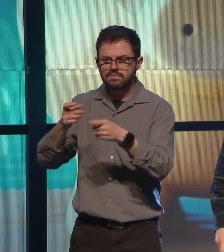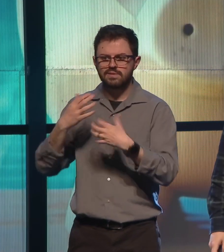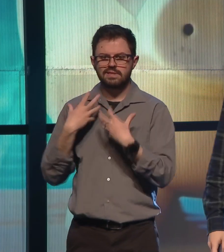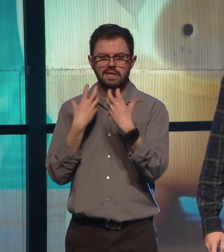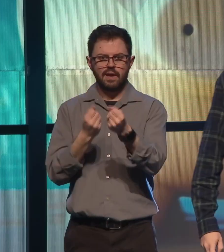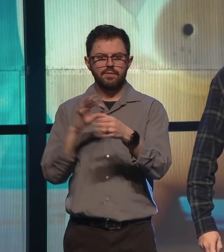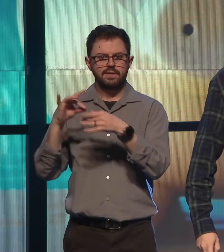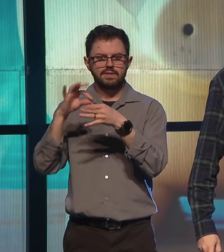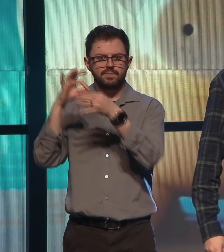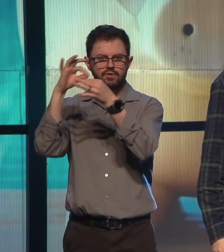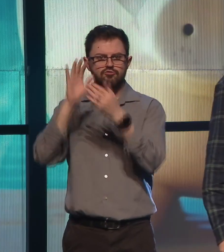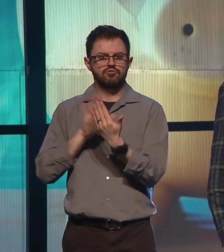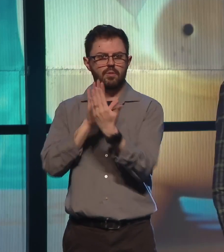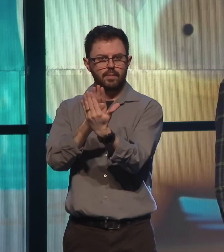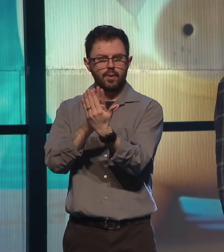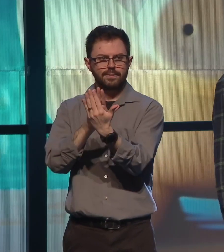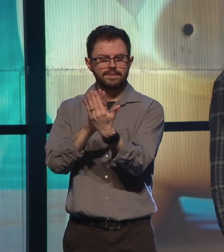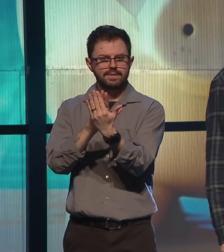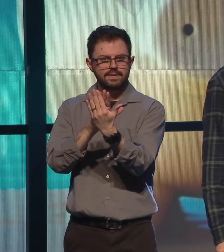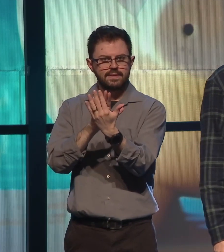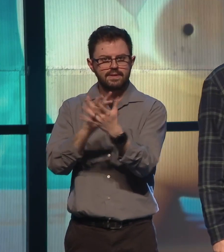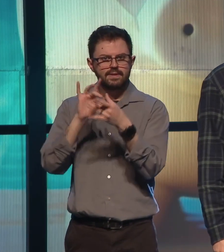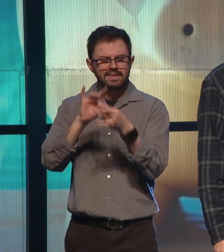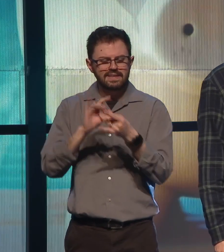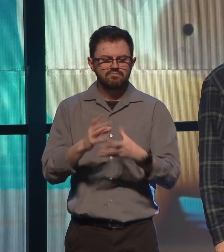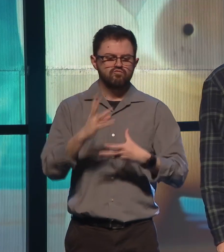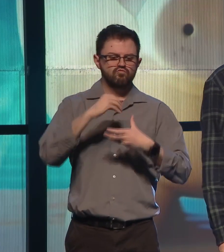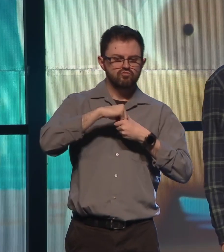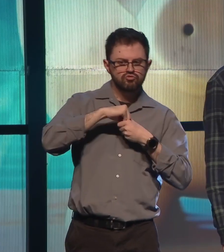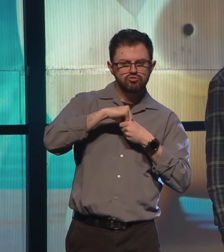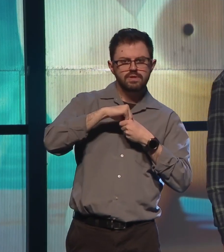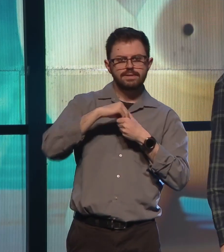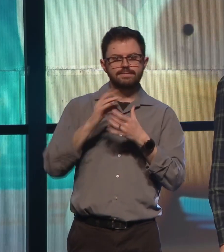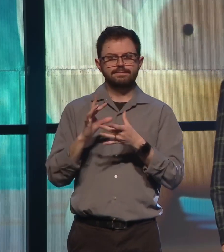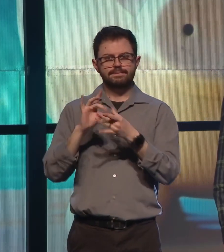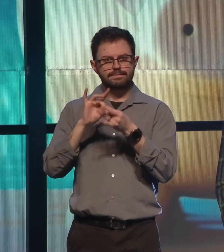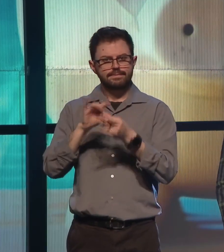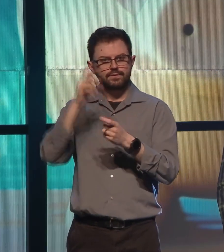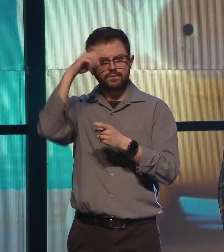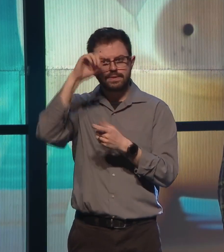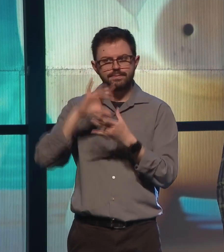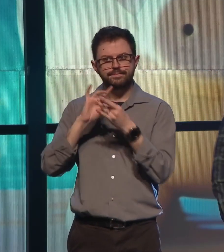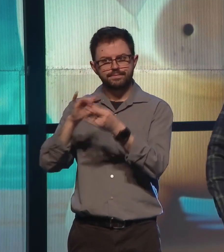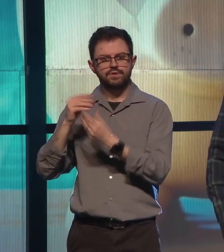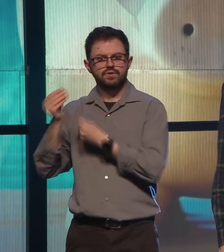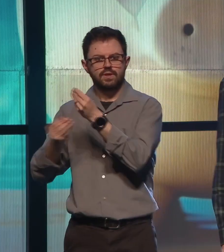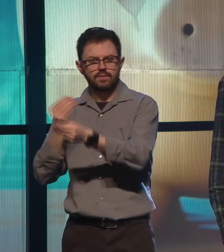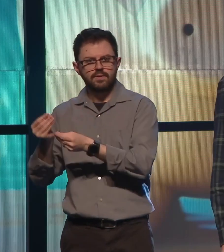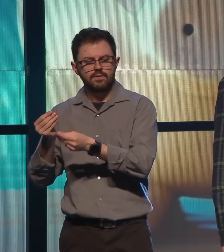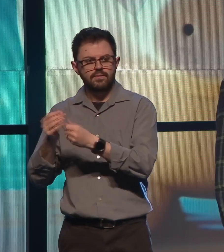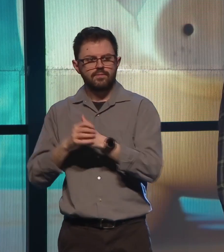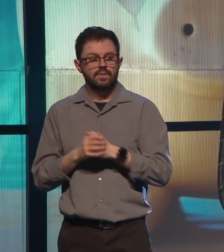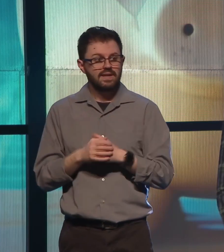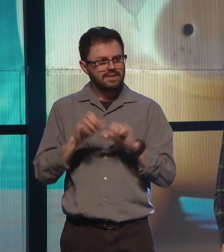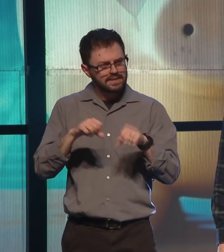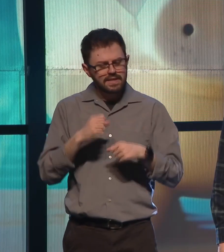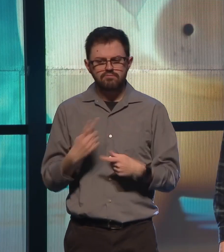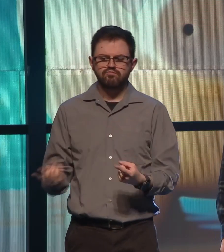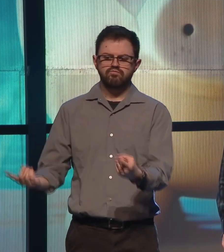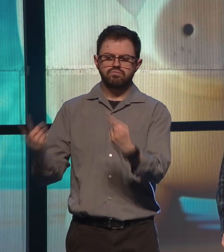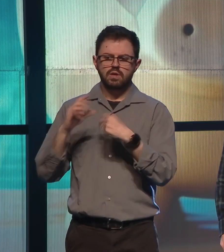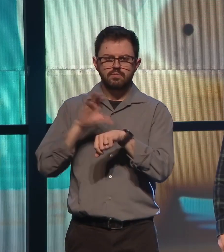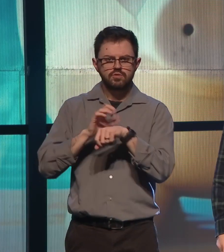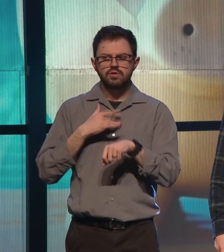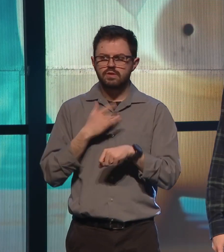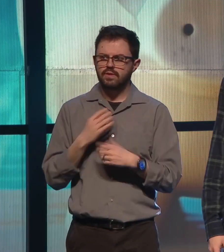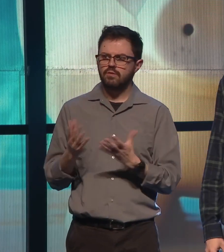that's inclusive, that's wise, that's generous, right? That's not just about coming, and we come and are encouraged, absolutely, but we're actually